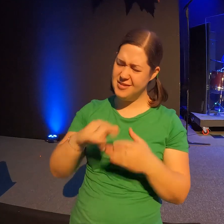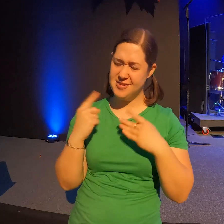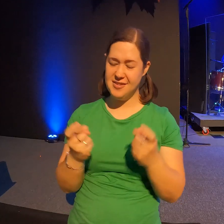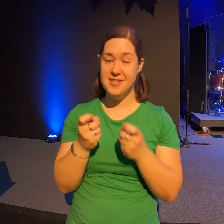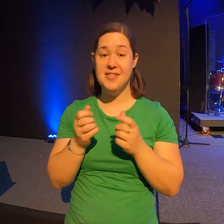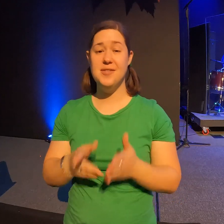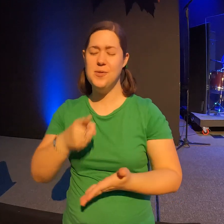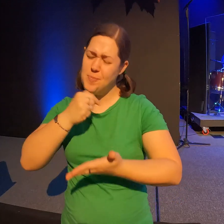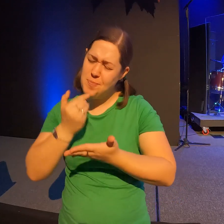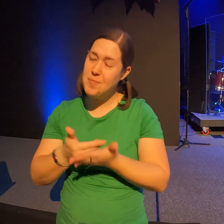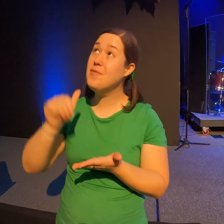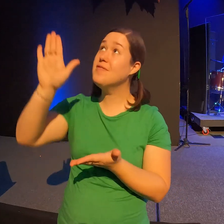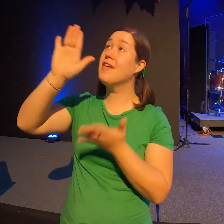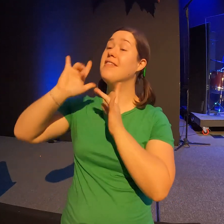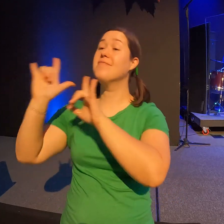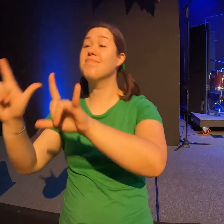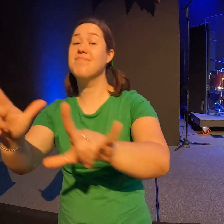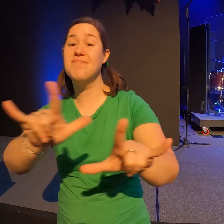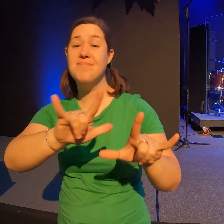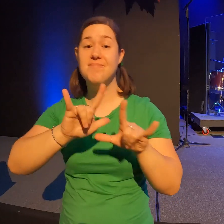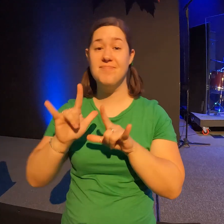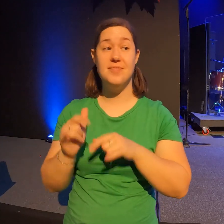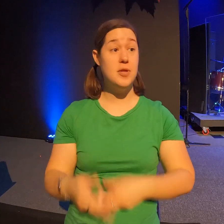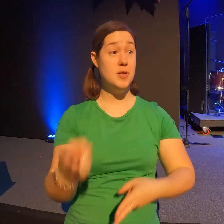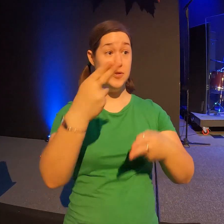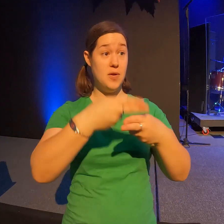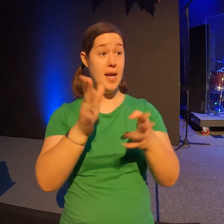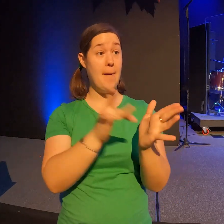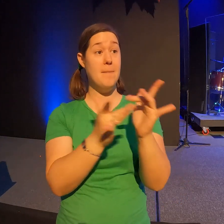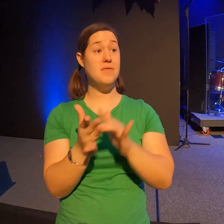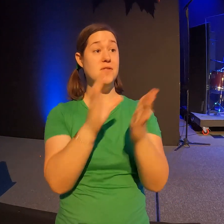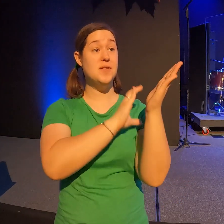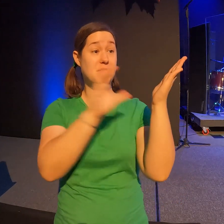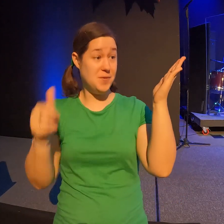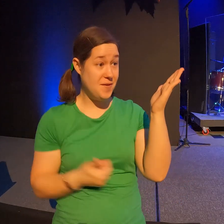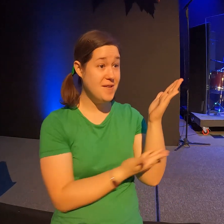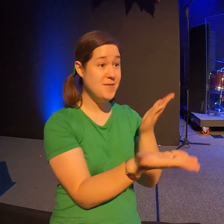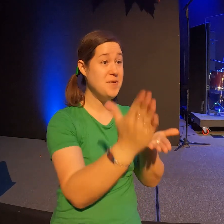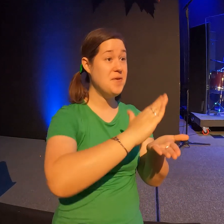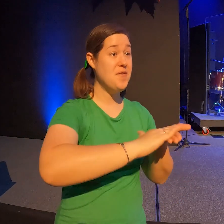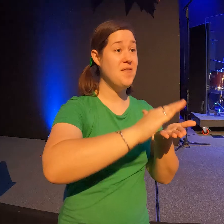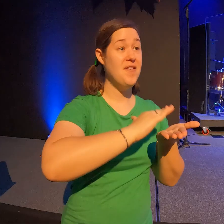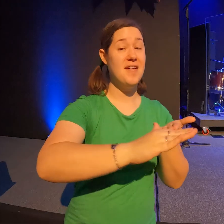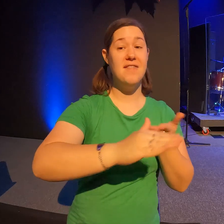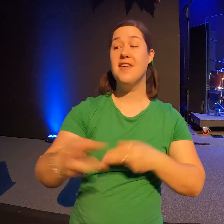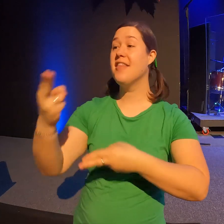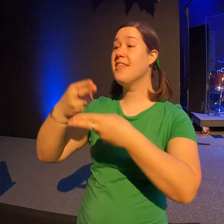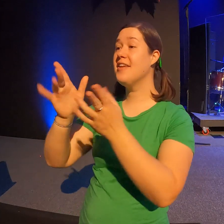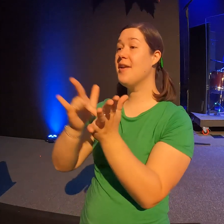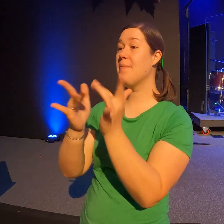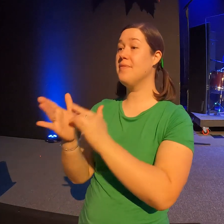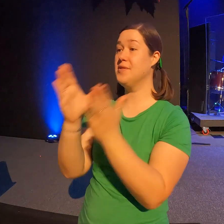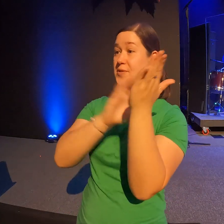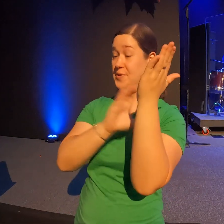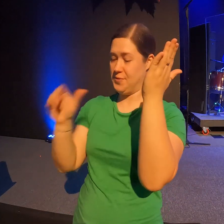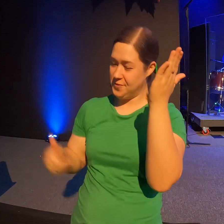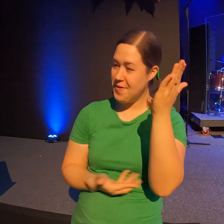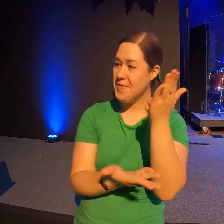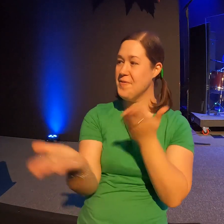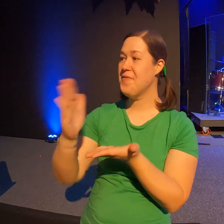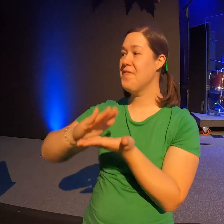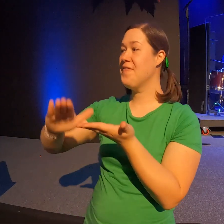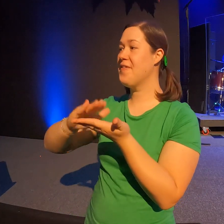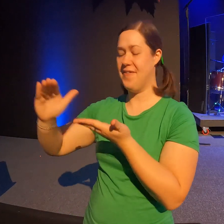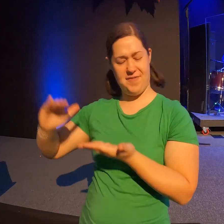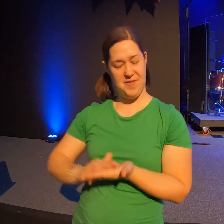love toward us. And so, in the name of Jesus Christ, you are forgiven. In the name of Jesus Christ, you are